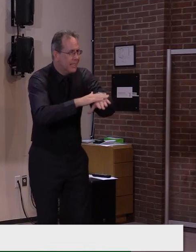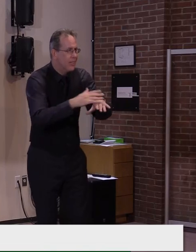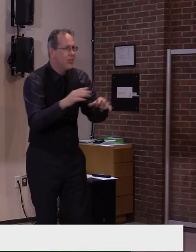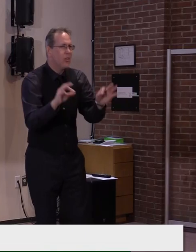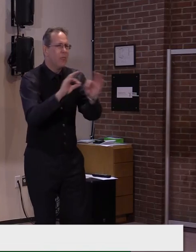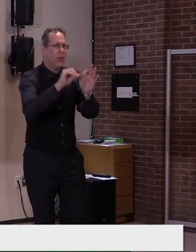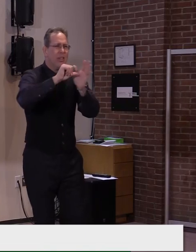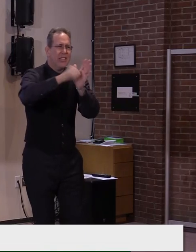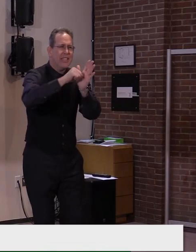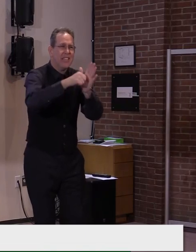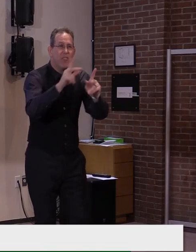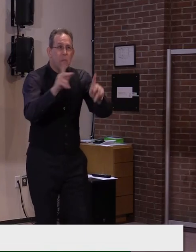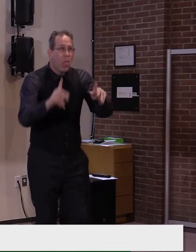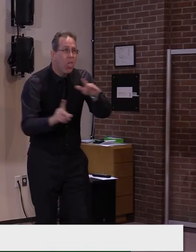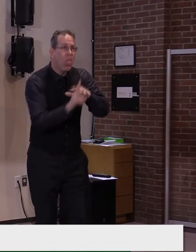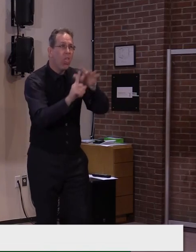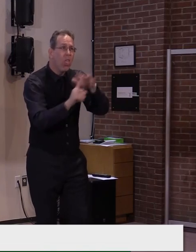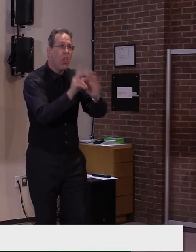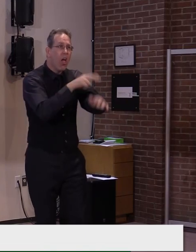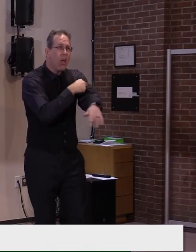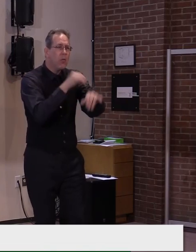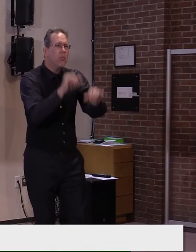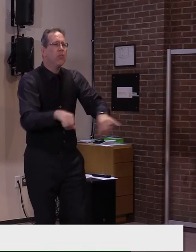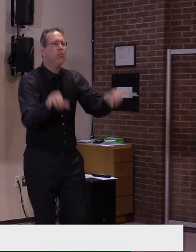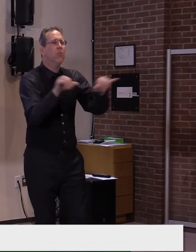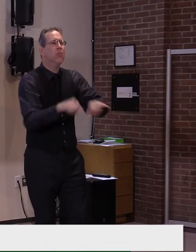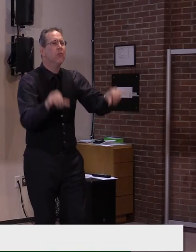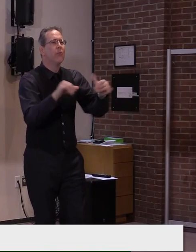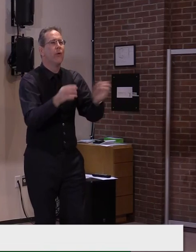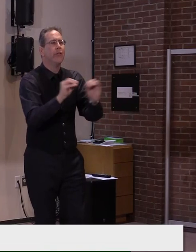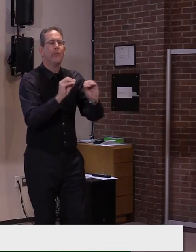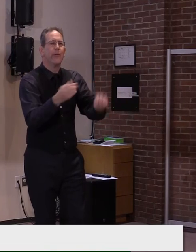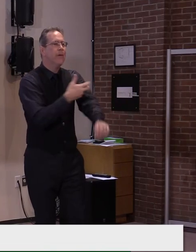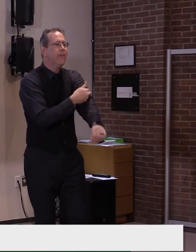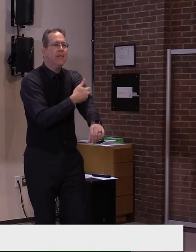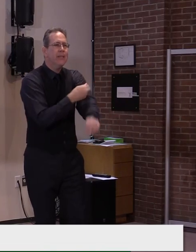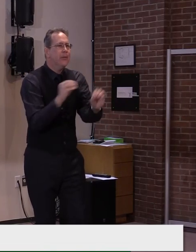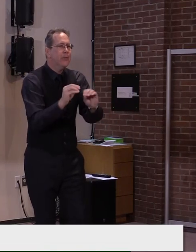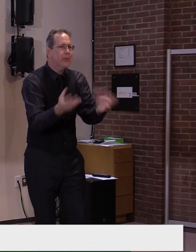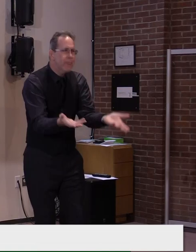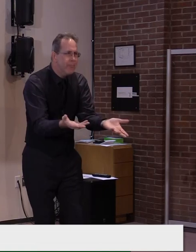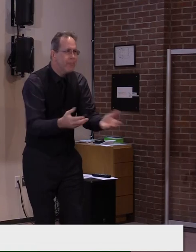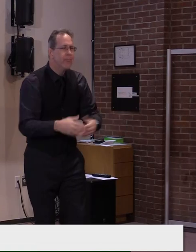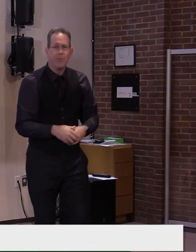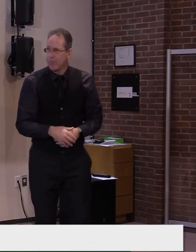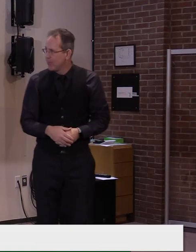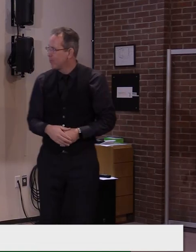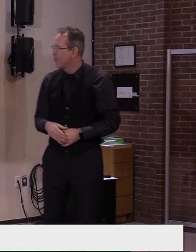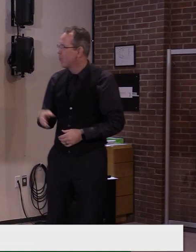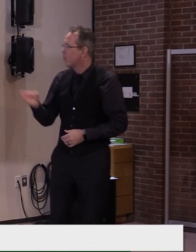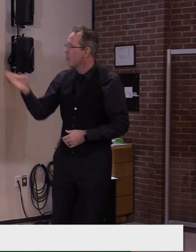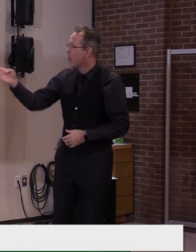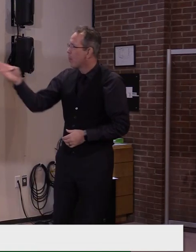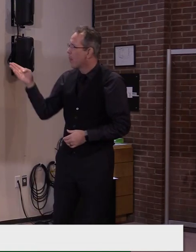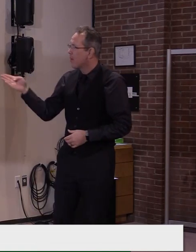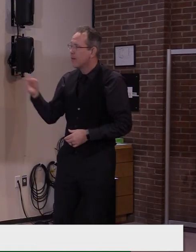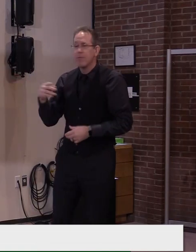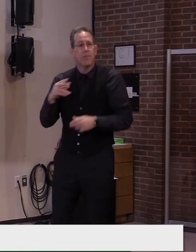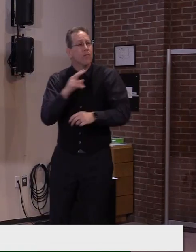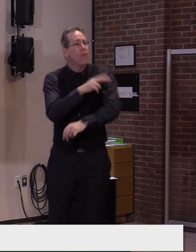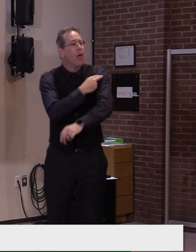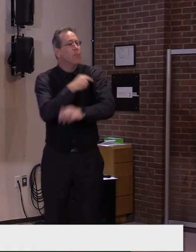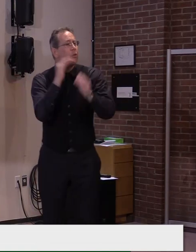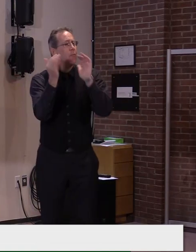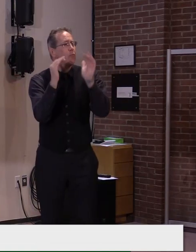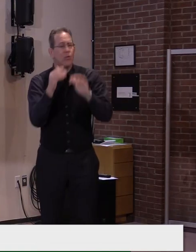patients in the hospital. And when, as we look on the next slide, we'll see that capacity continues to be much better recently